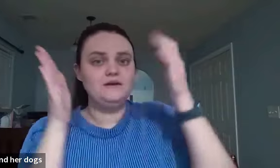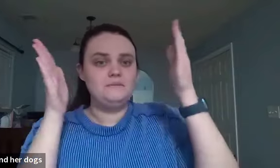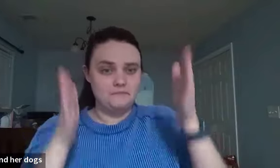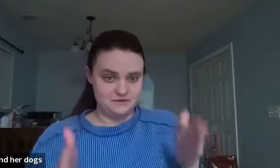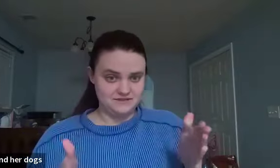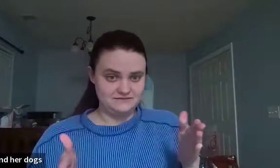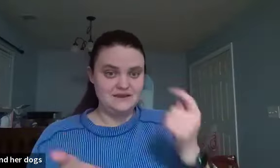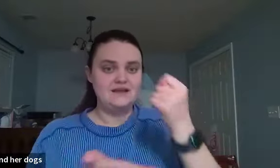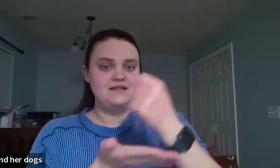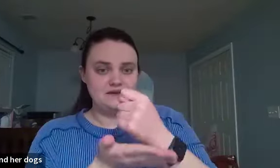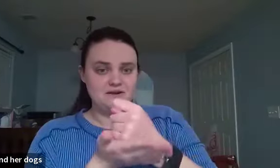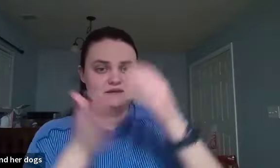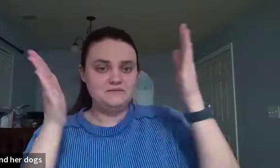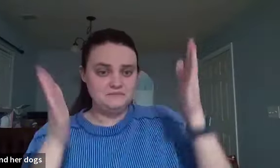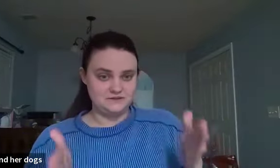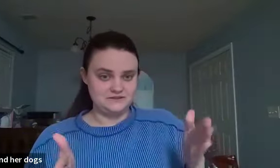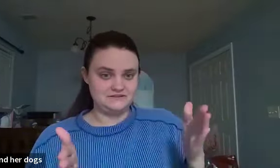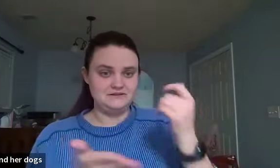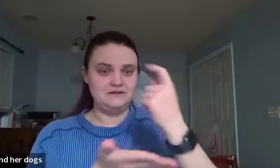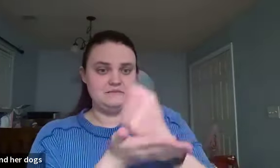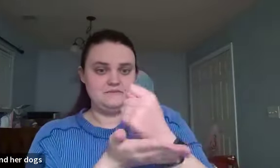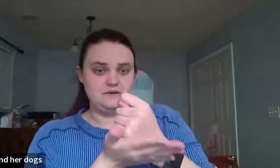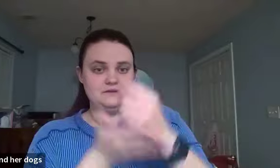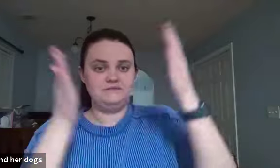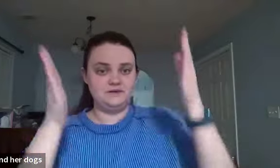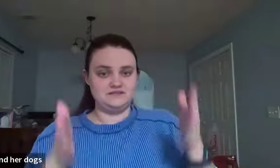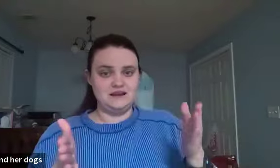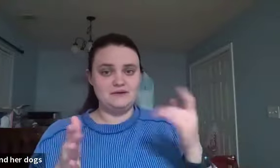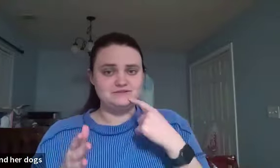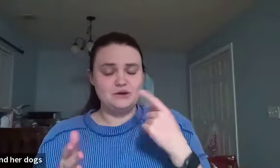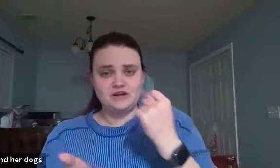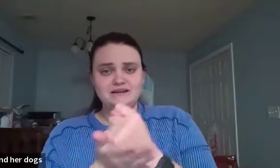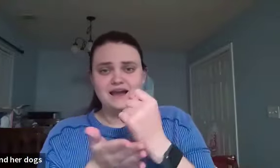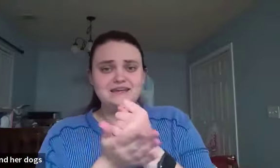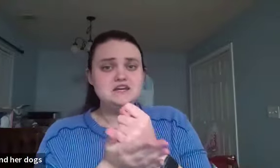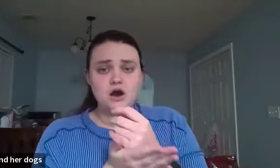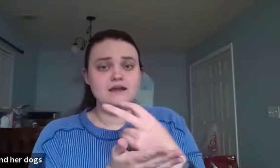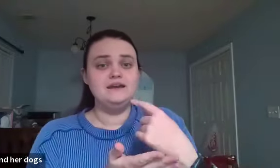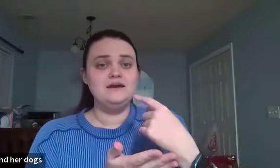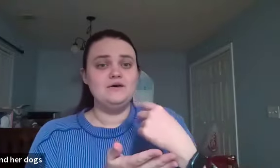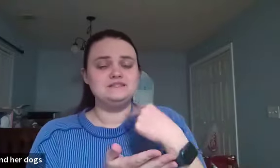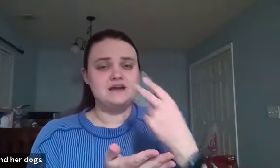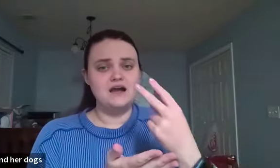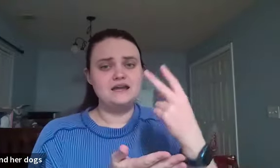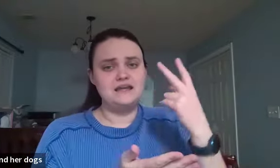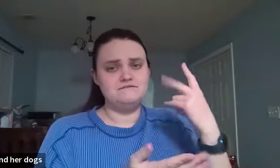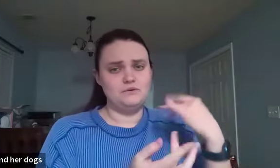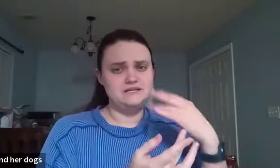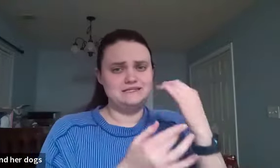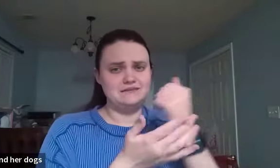therapy person. Therapy person. Therapy person. I cannot sign and voice